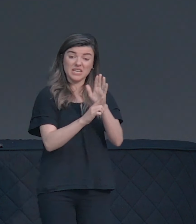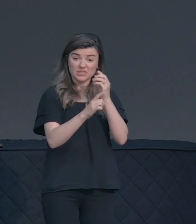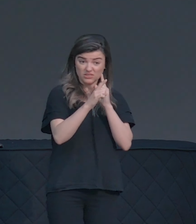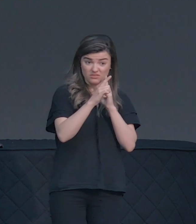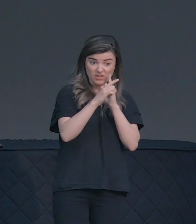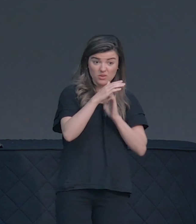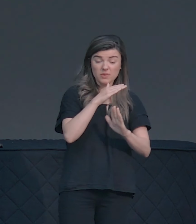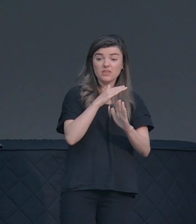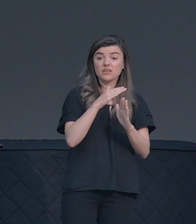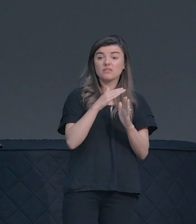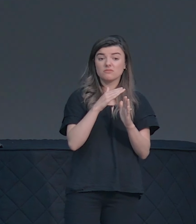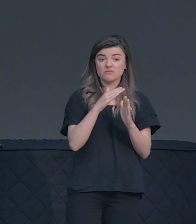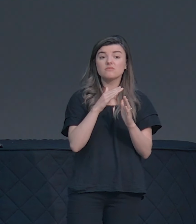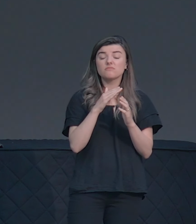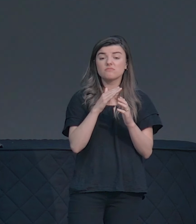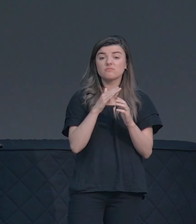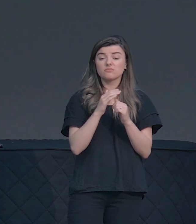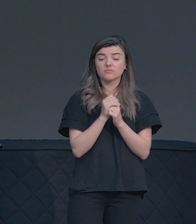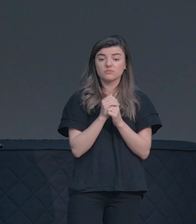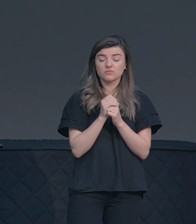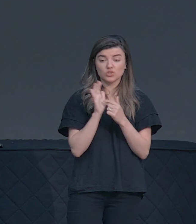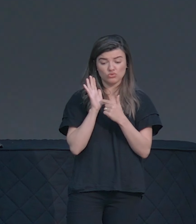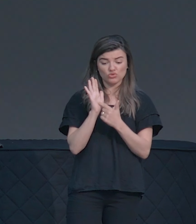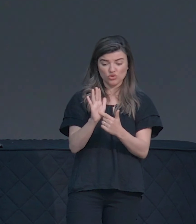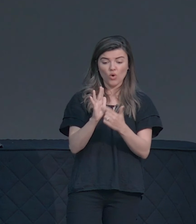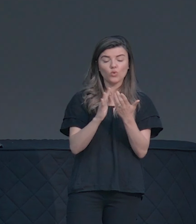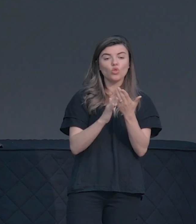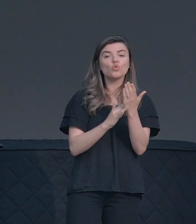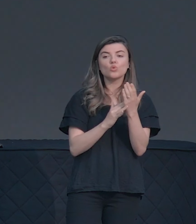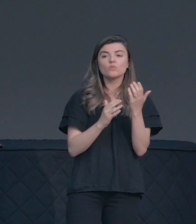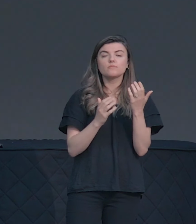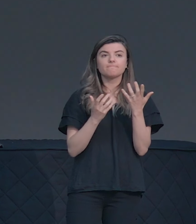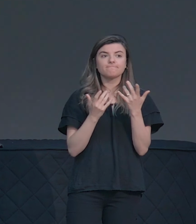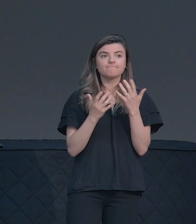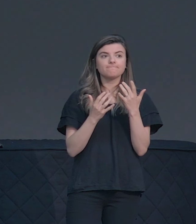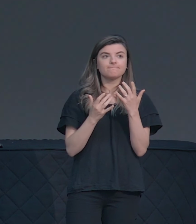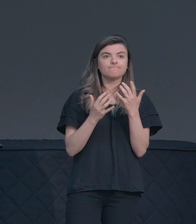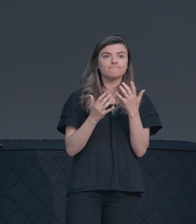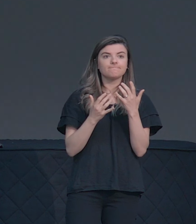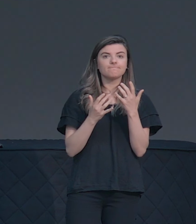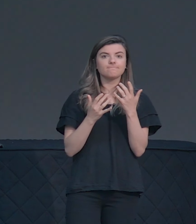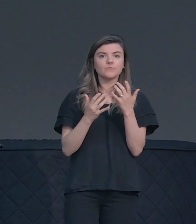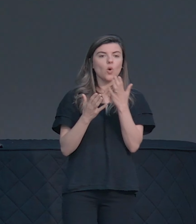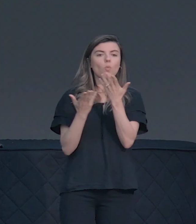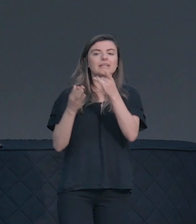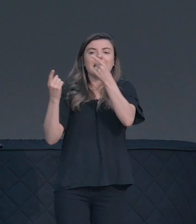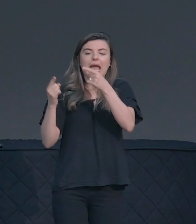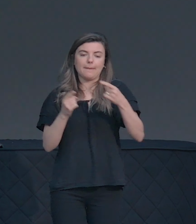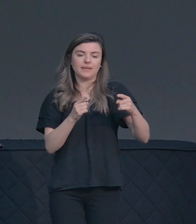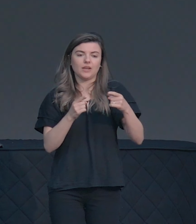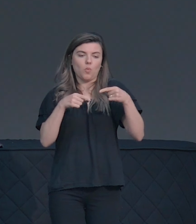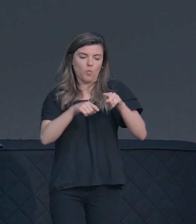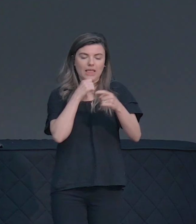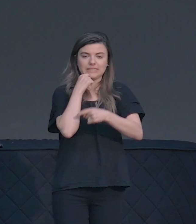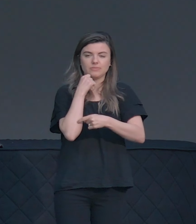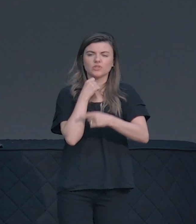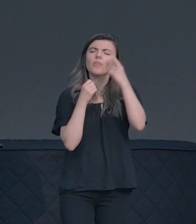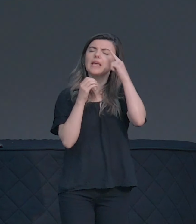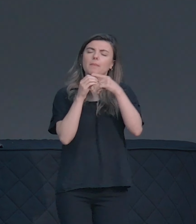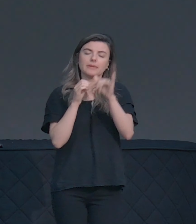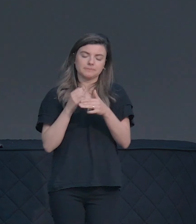highlighted particularly in the elements and the settings surrounding this temptation. Think about